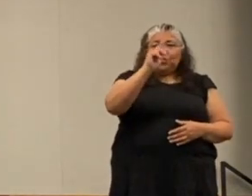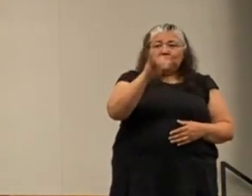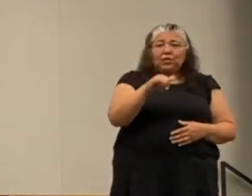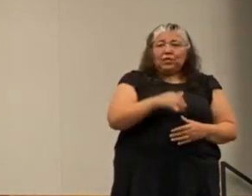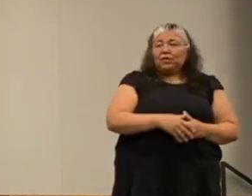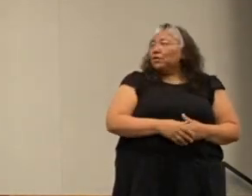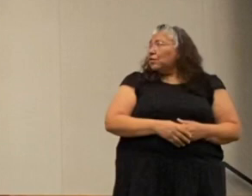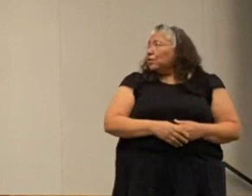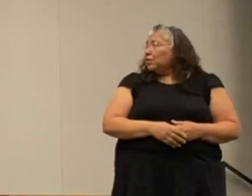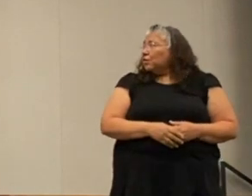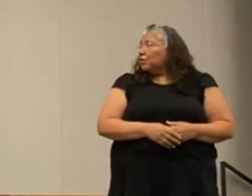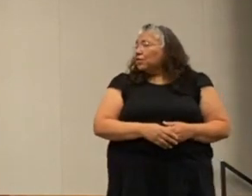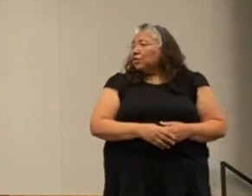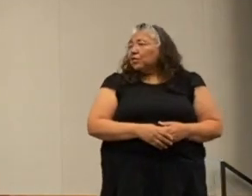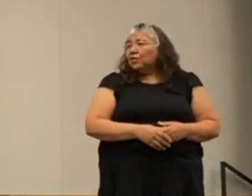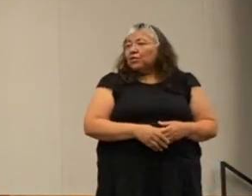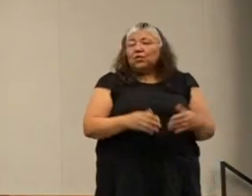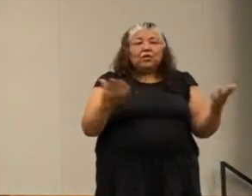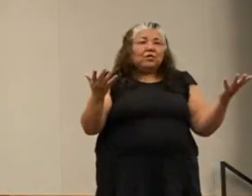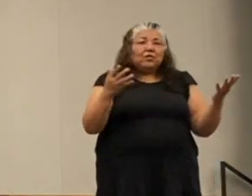do you worship? I worship the pantry.